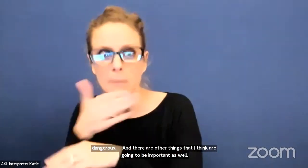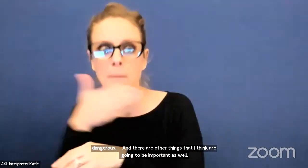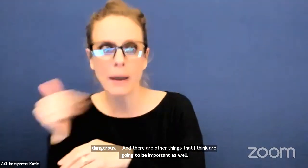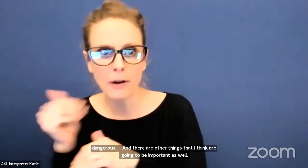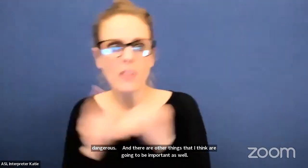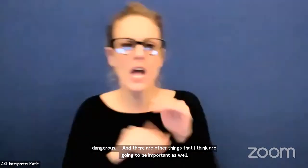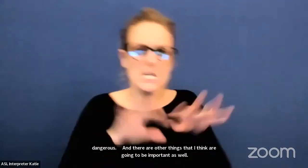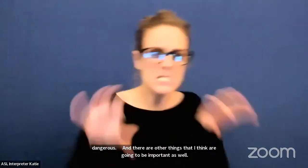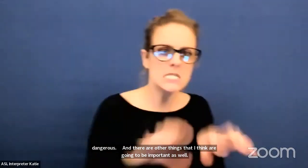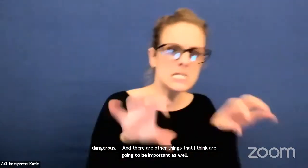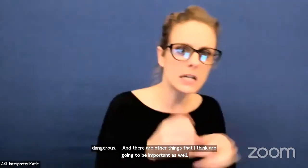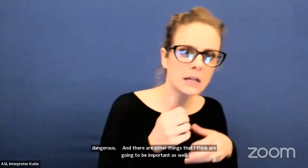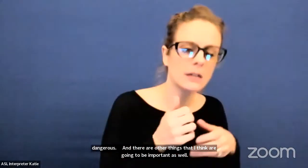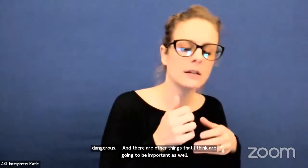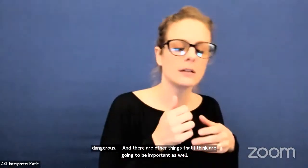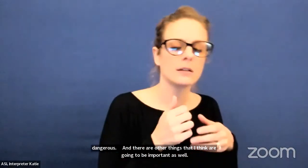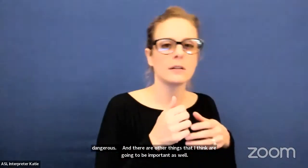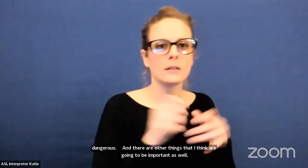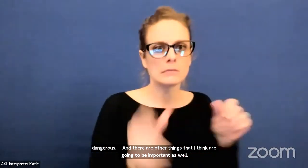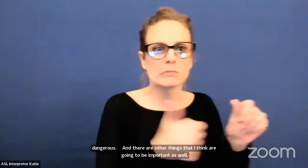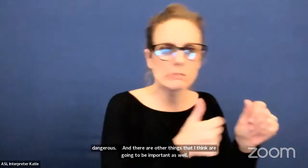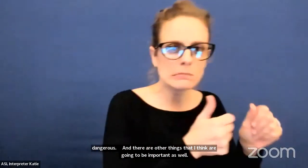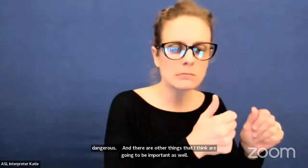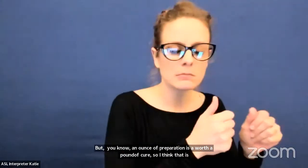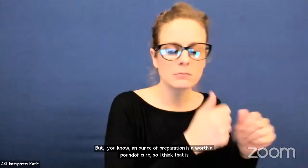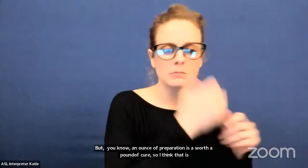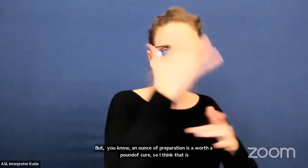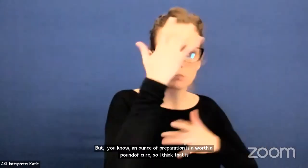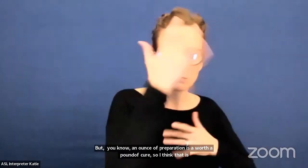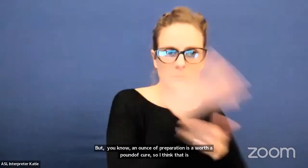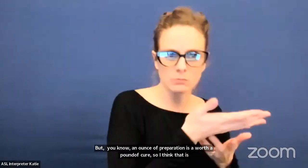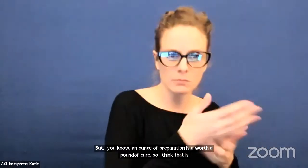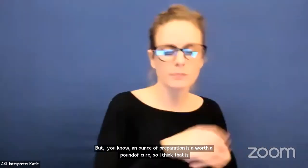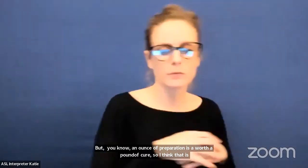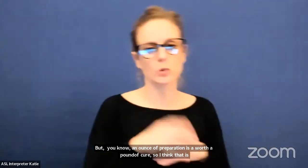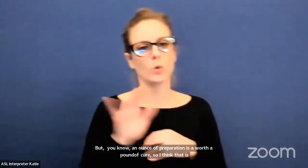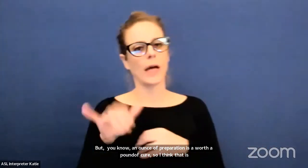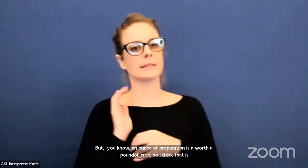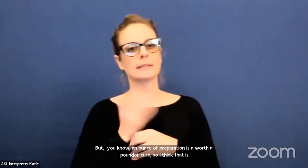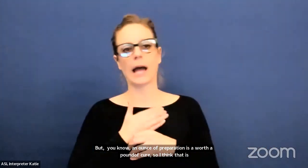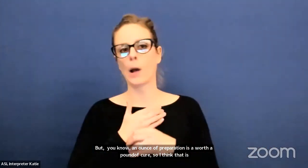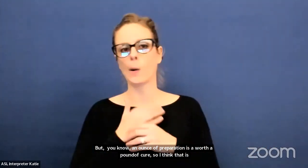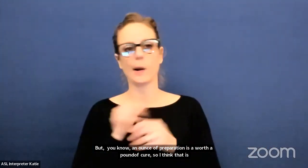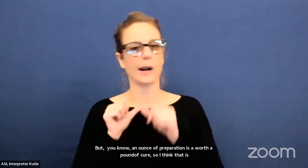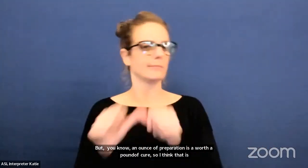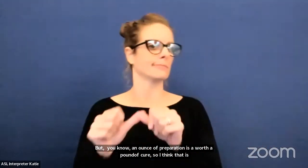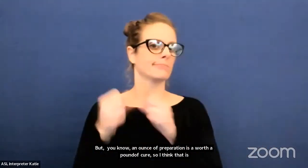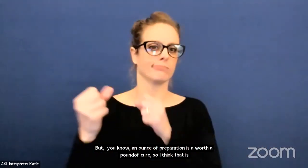think that is going to continue to be the mainstay of our public health approach,